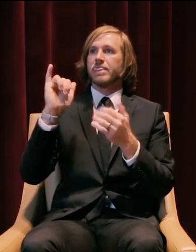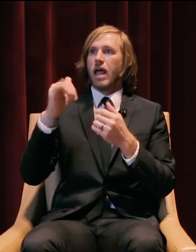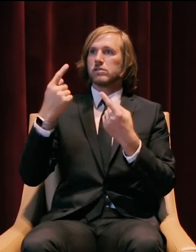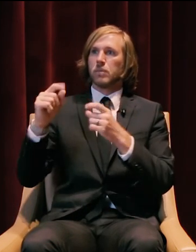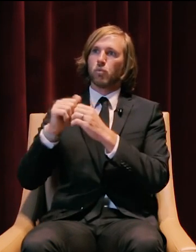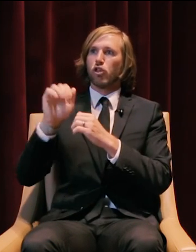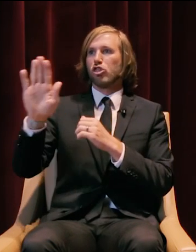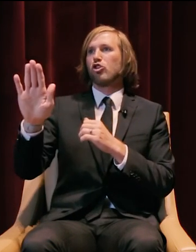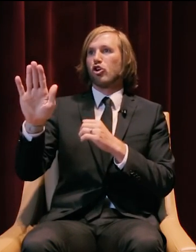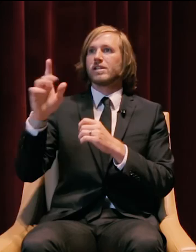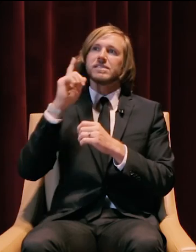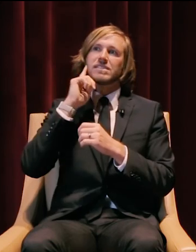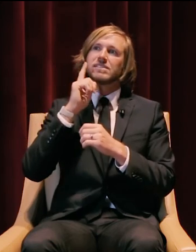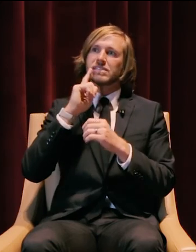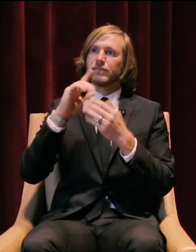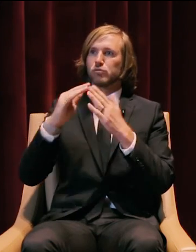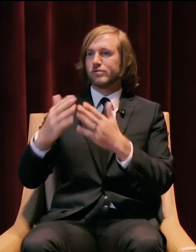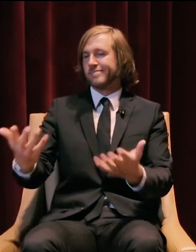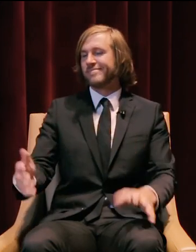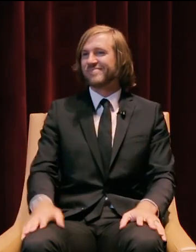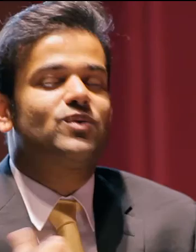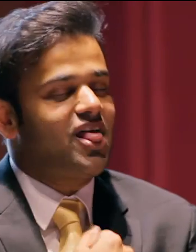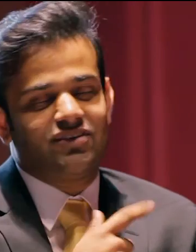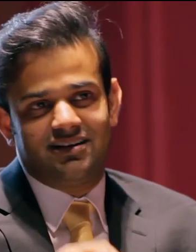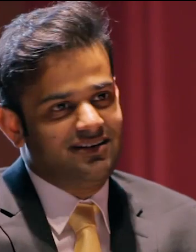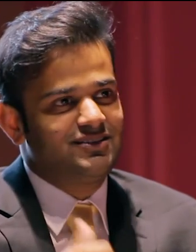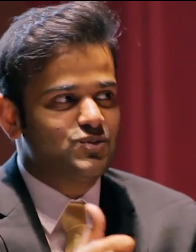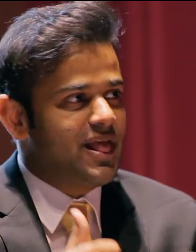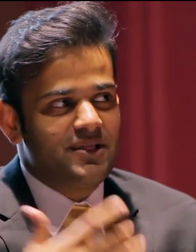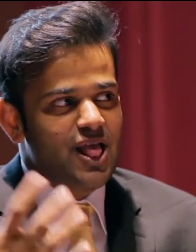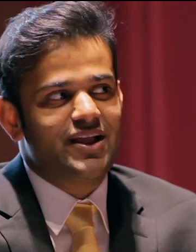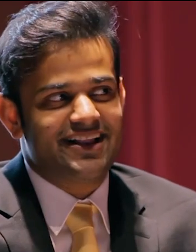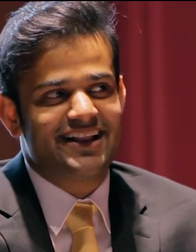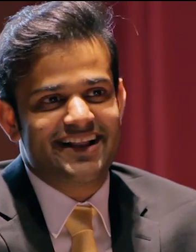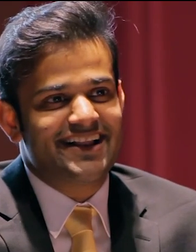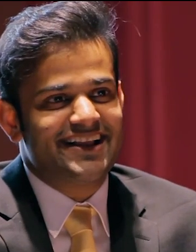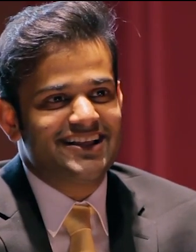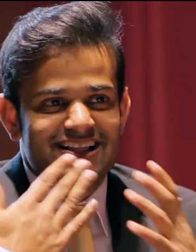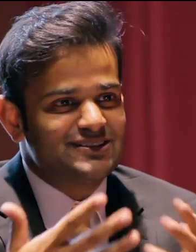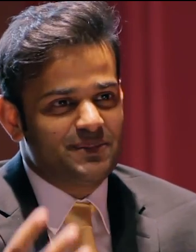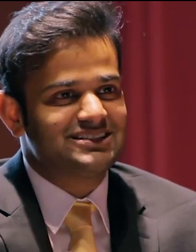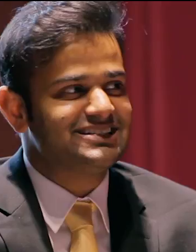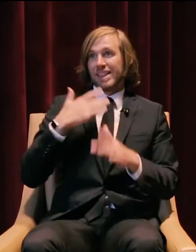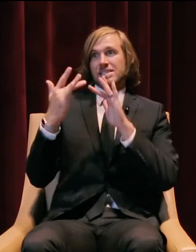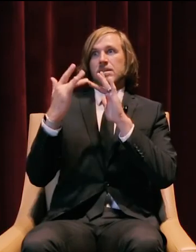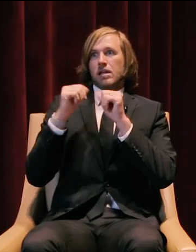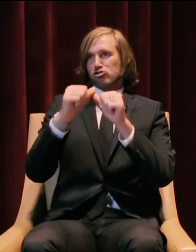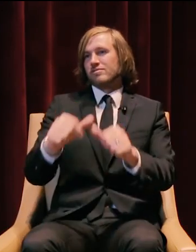going on with your the deaf cause. I would love it. That would help out a lot. Please stay in